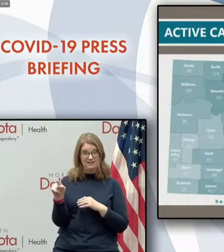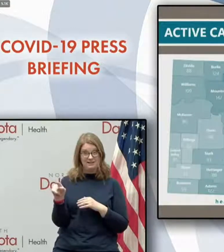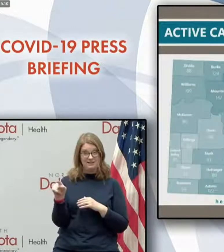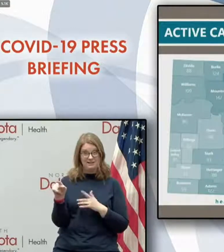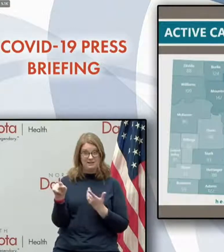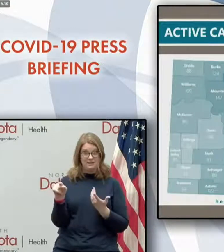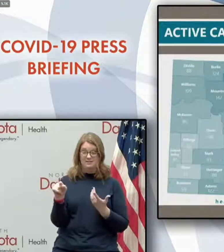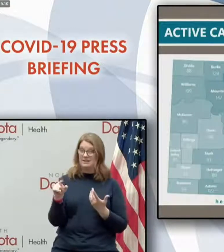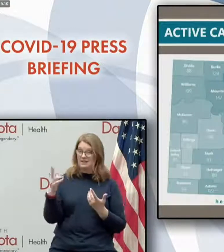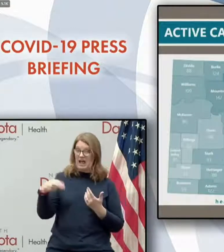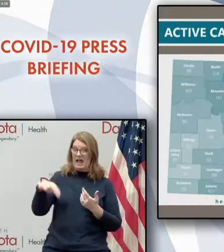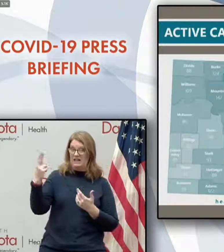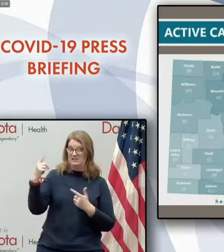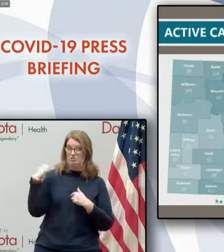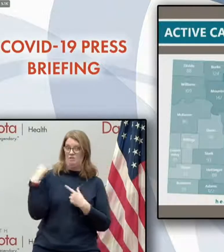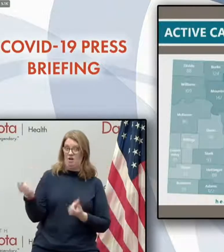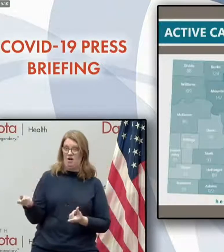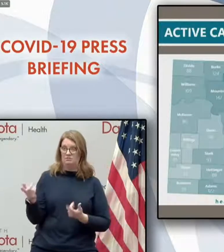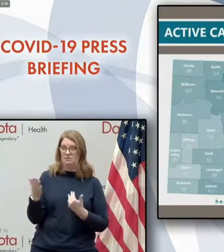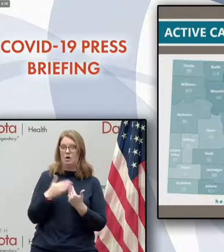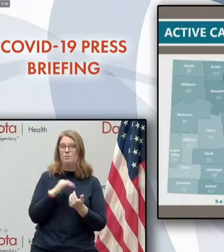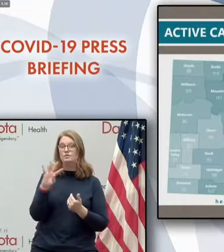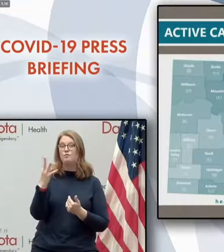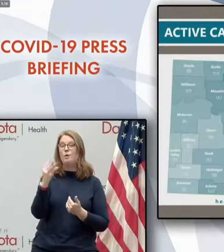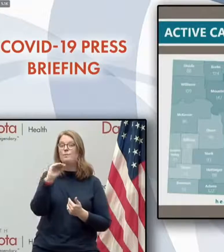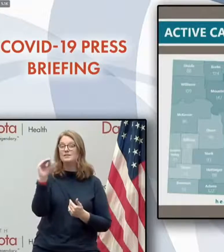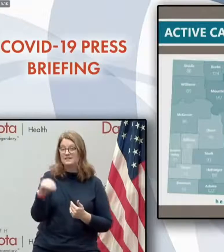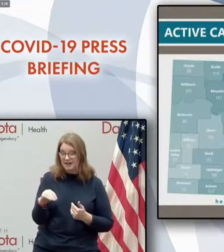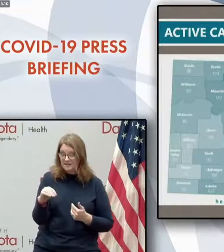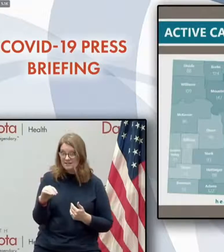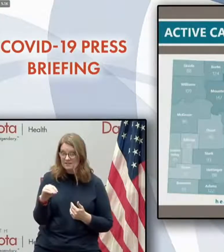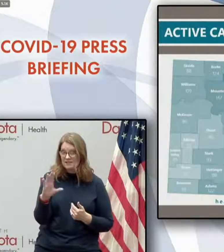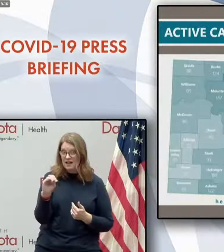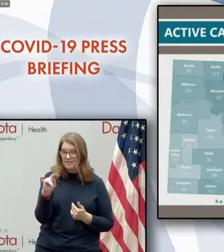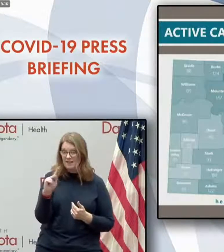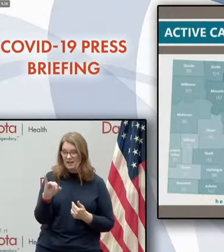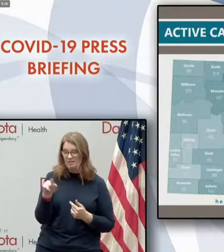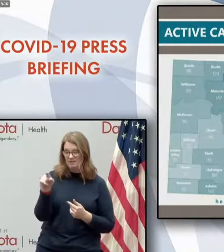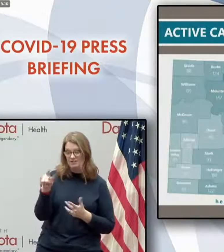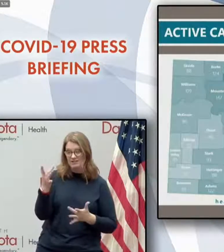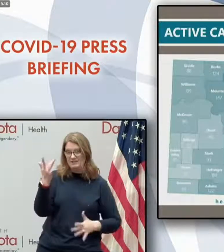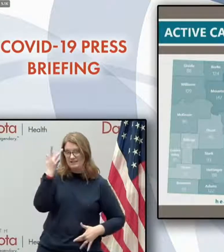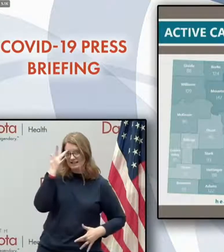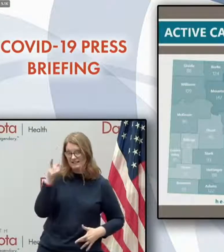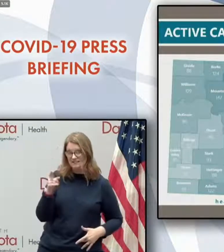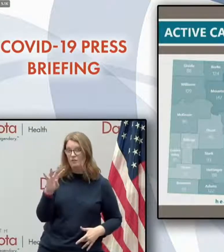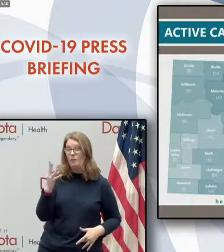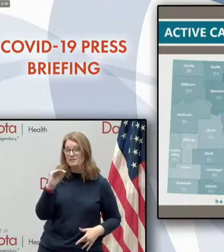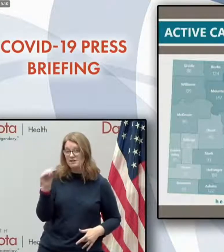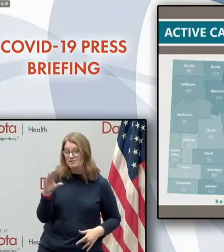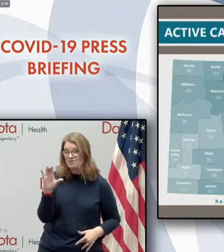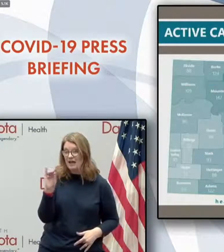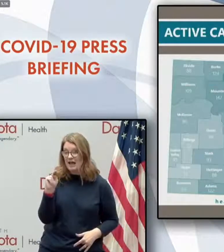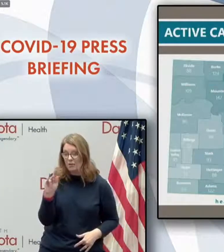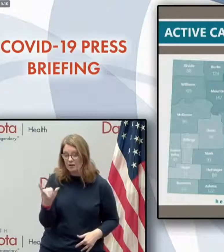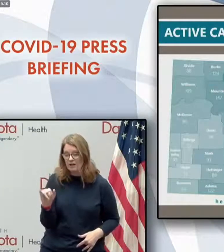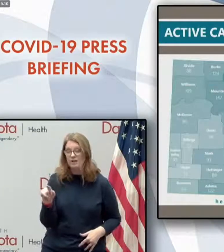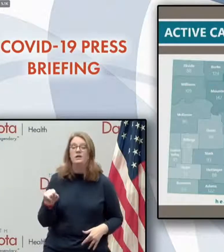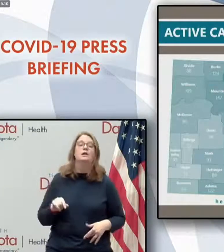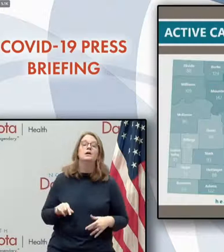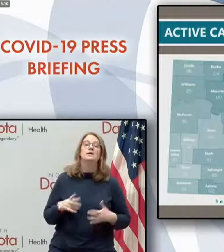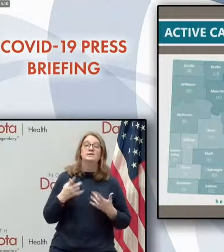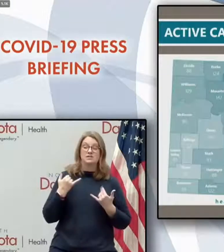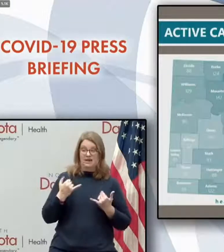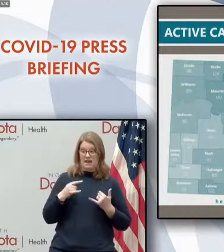be the highest we've seen so far. I think nearly 4% of the county is currently an active case. And so that again